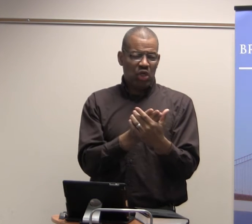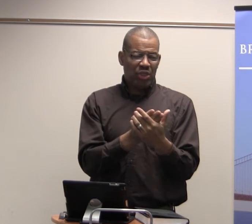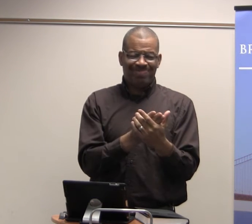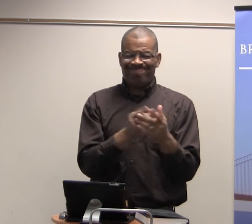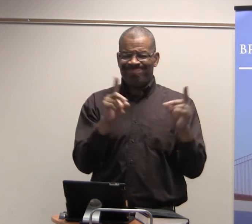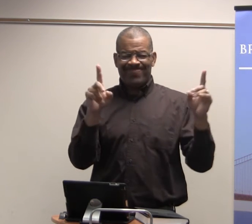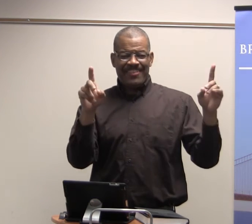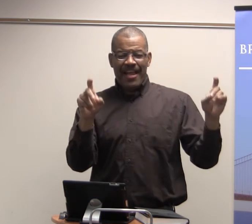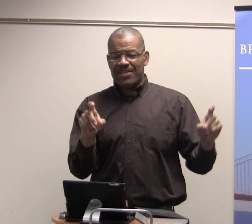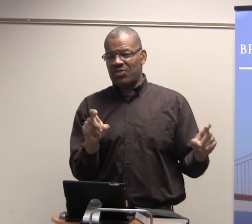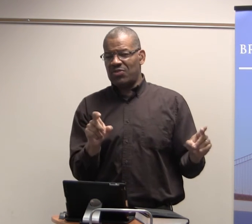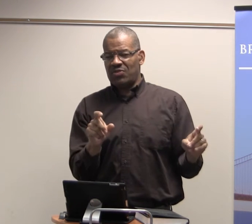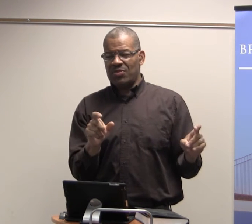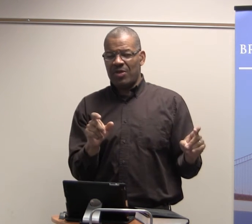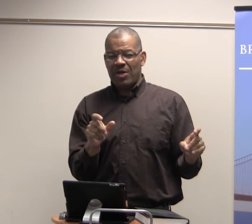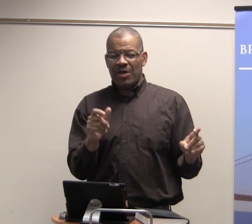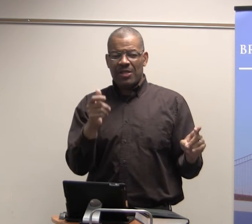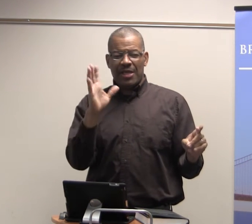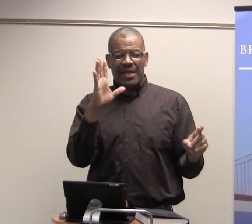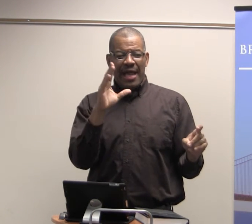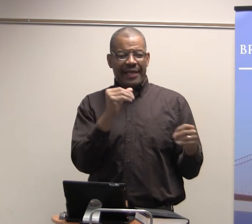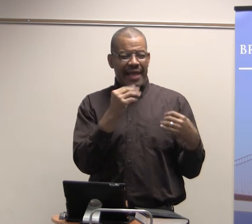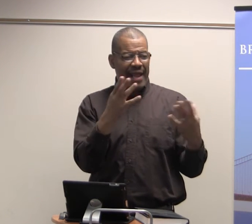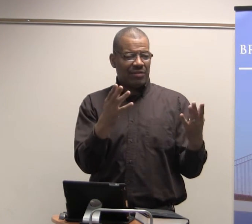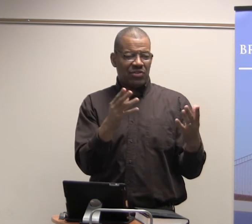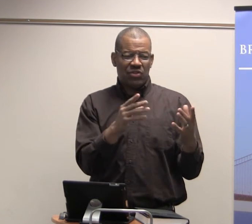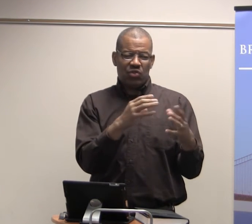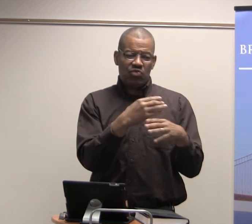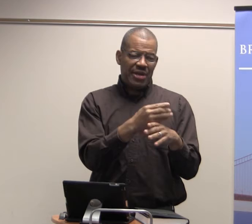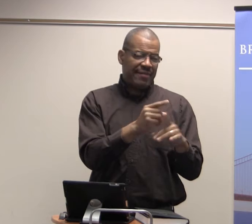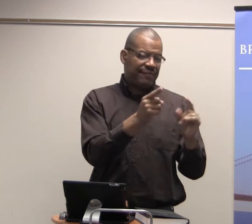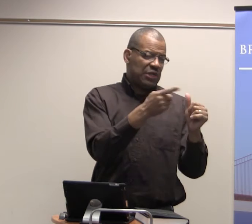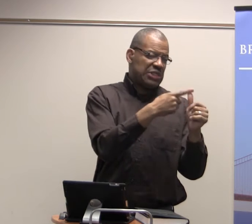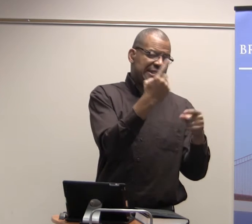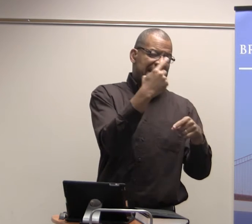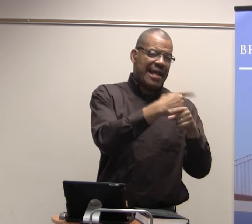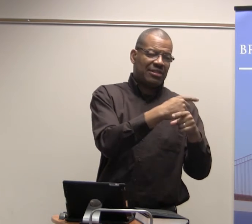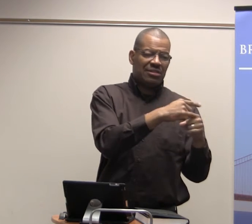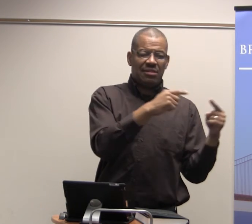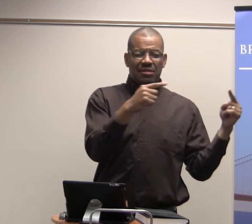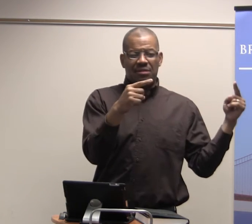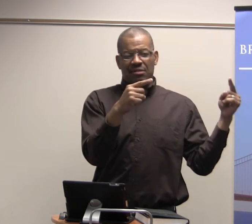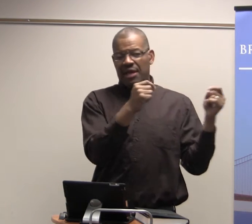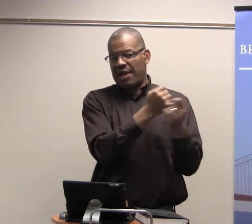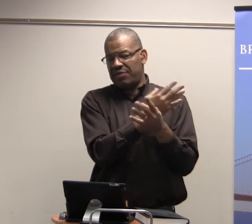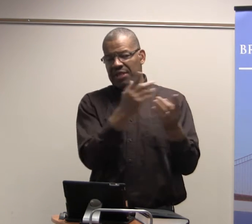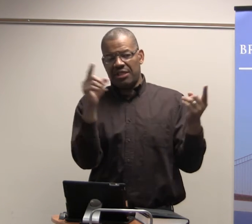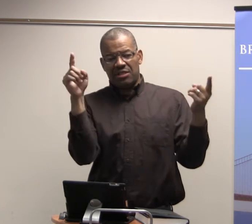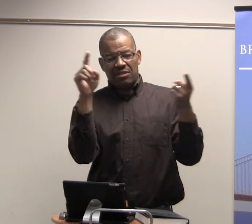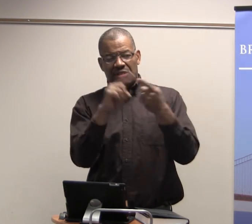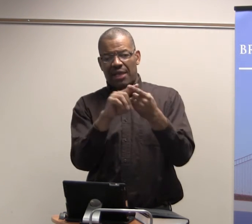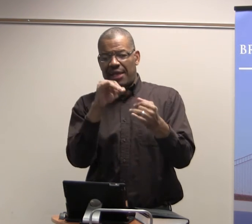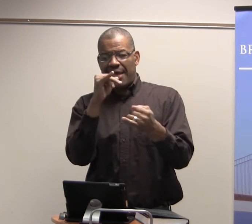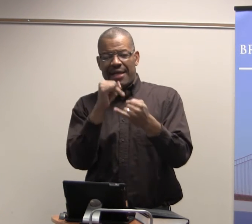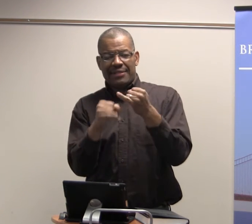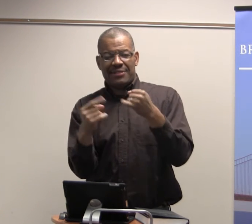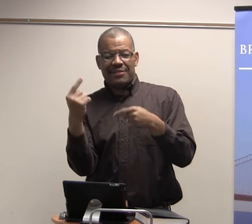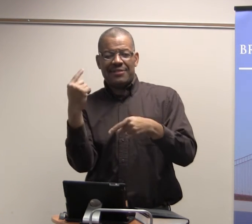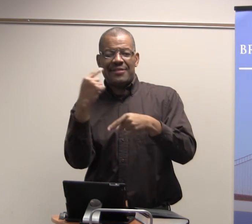Good tests that God gave us. Created first day, everything to the last day